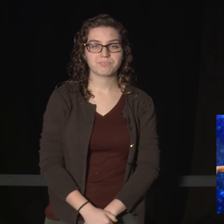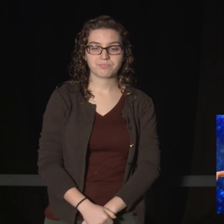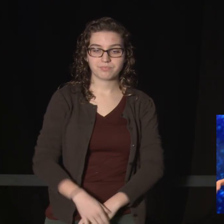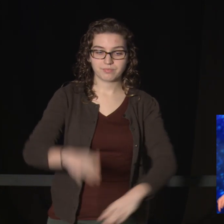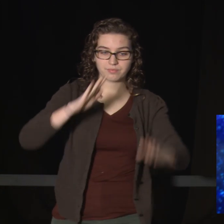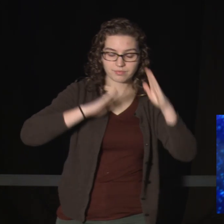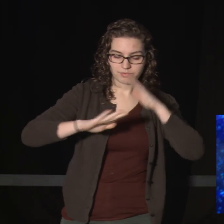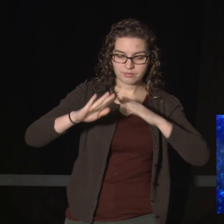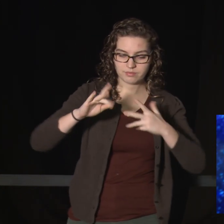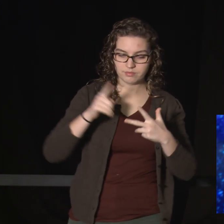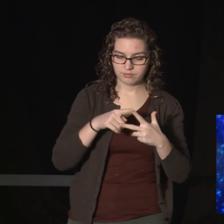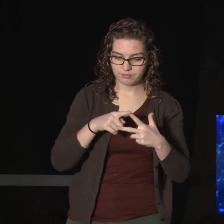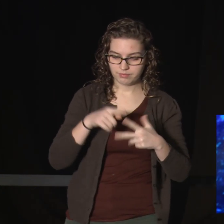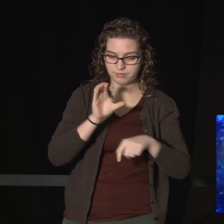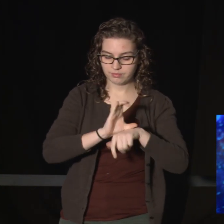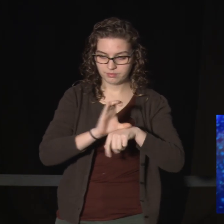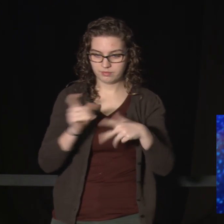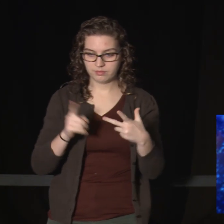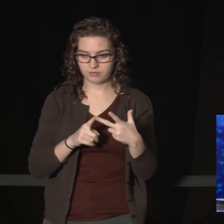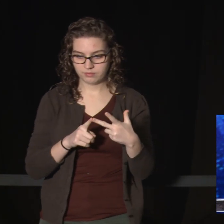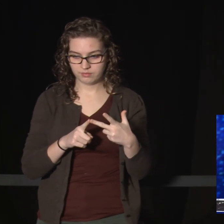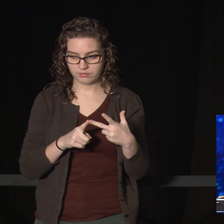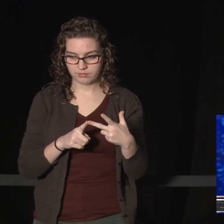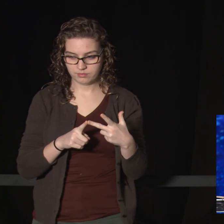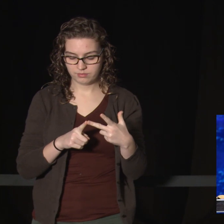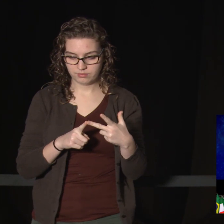Havoc, church,